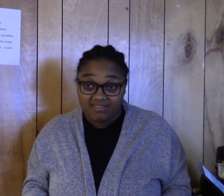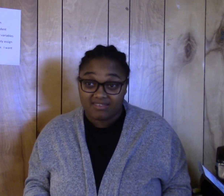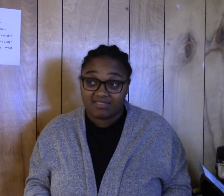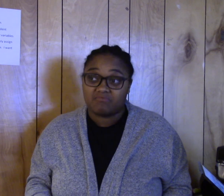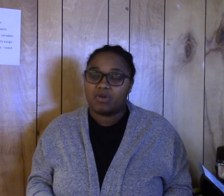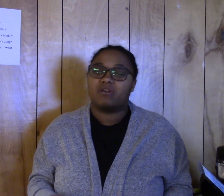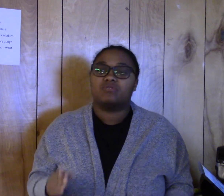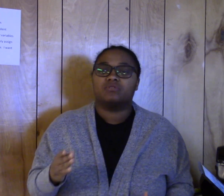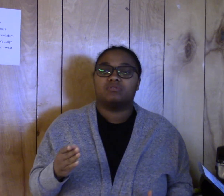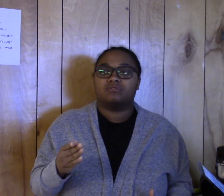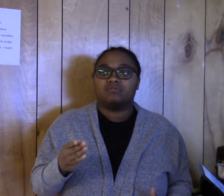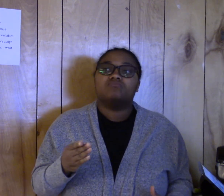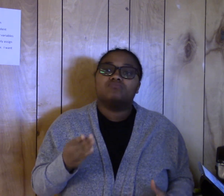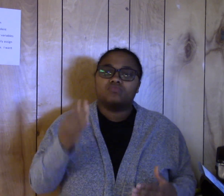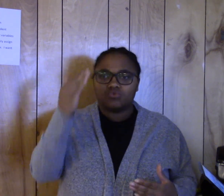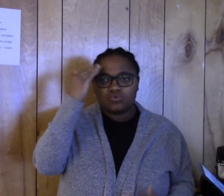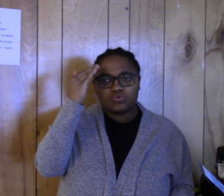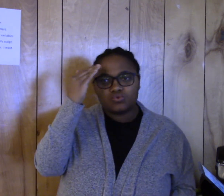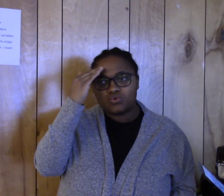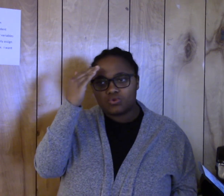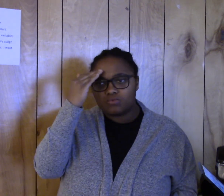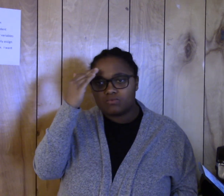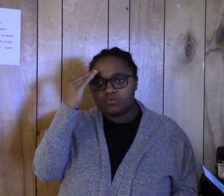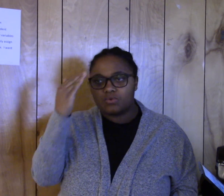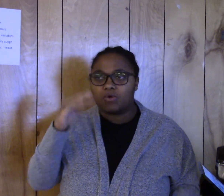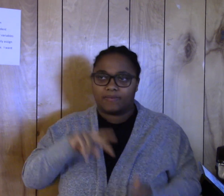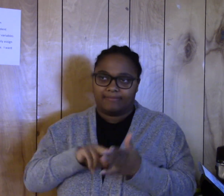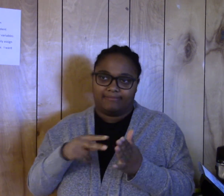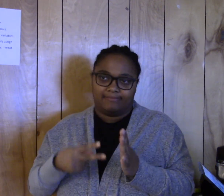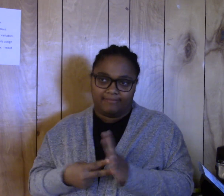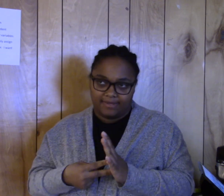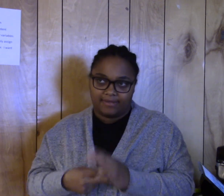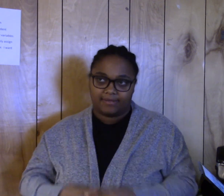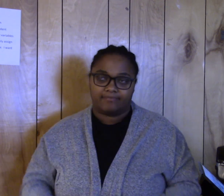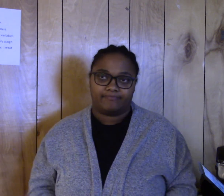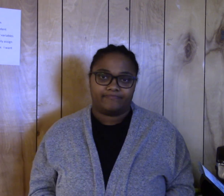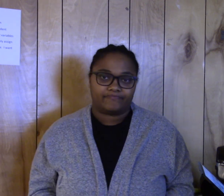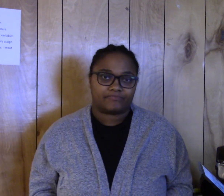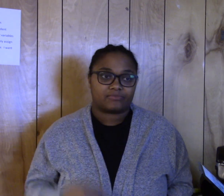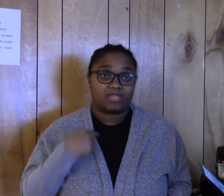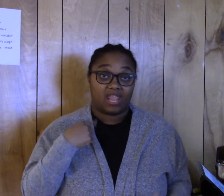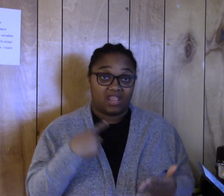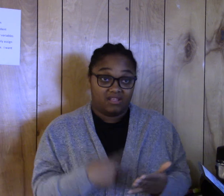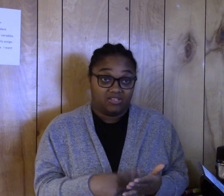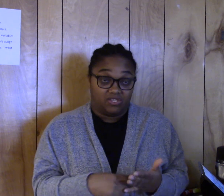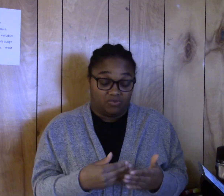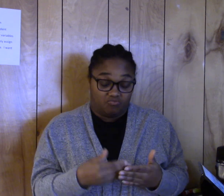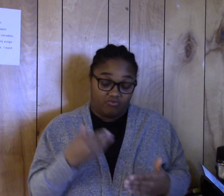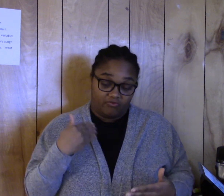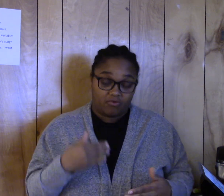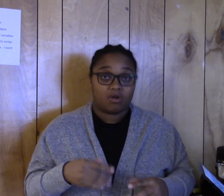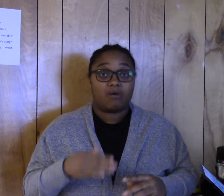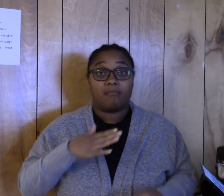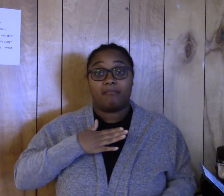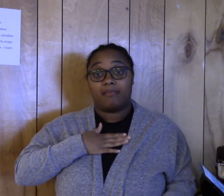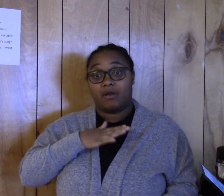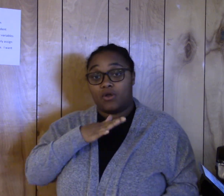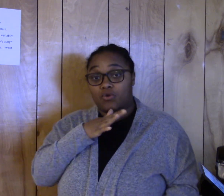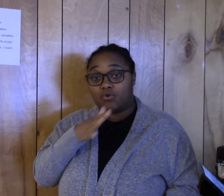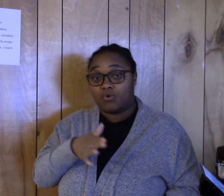directed. I said something about this before. My grandmother was bound and determined that I was going to law school. And you know, I really would have rather shoot myself